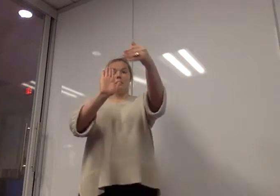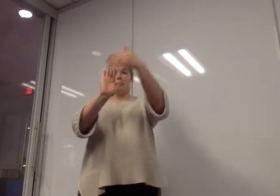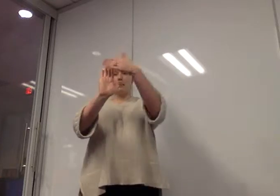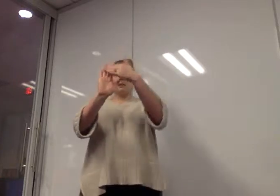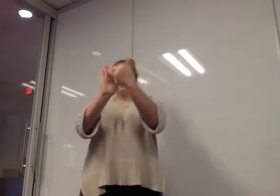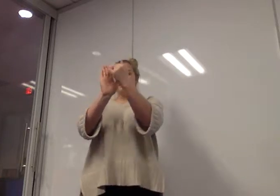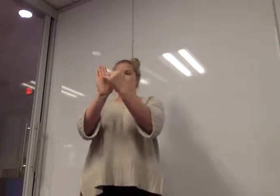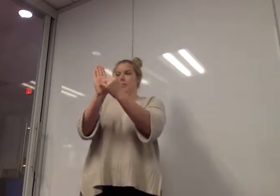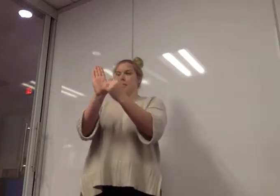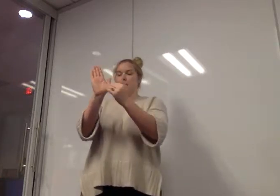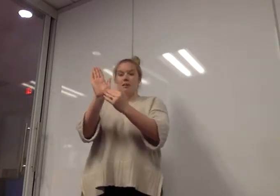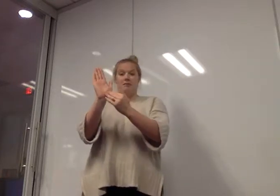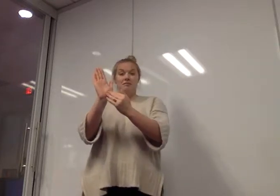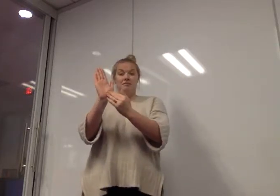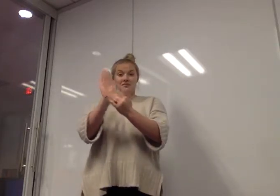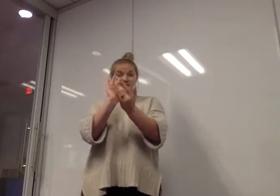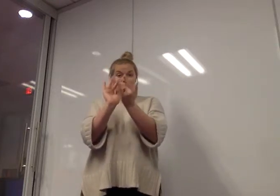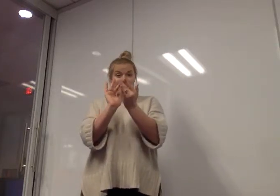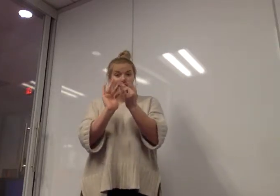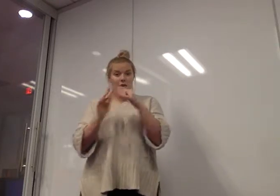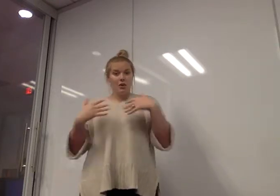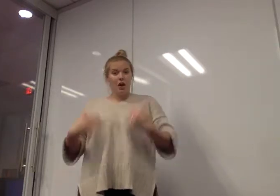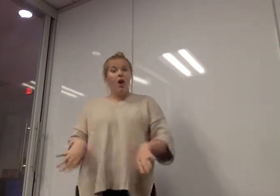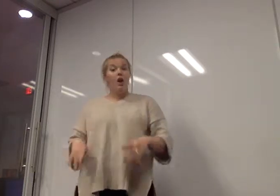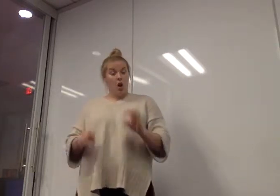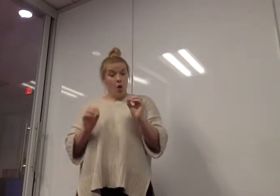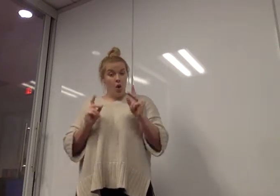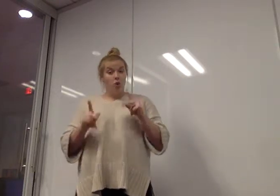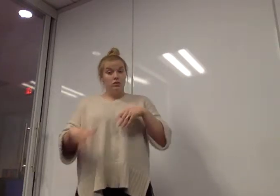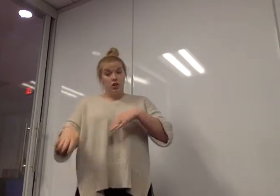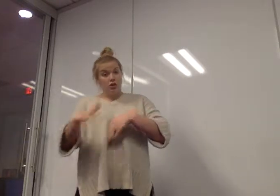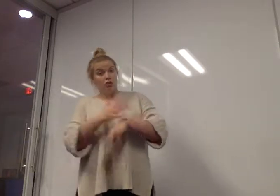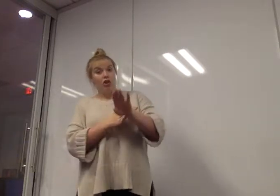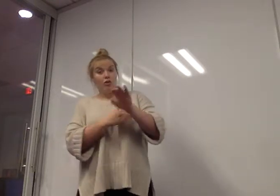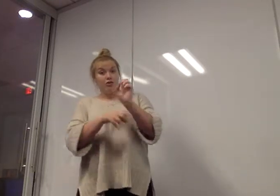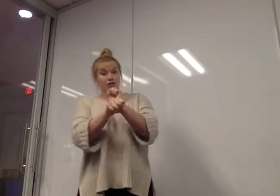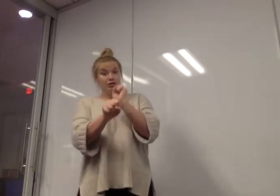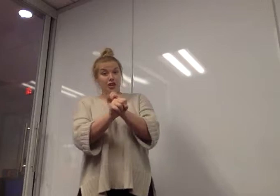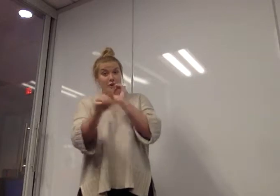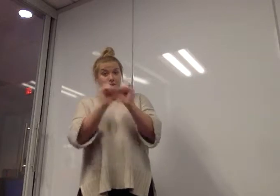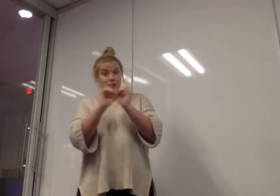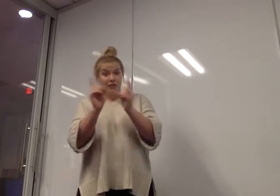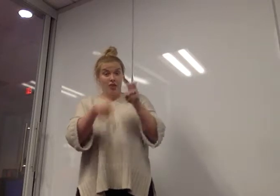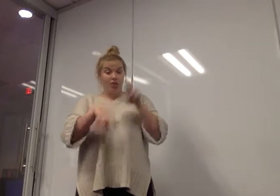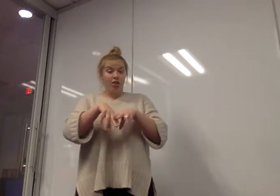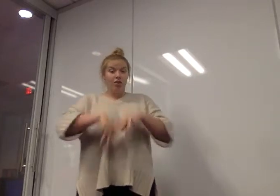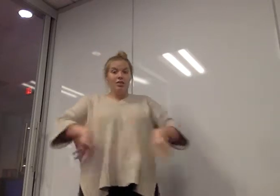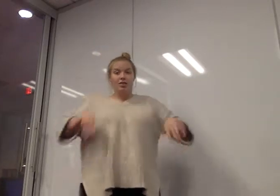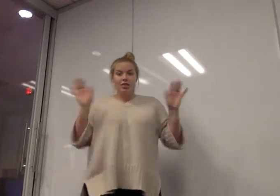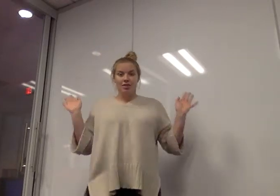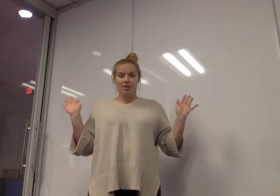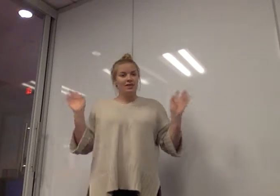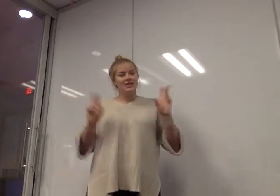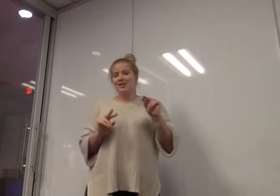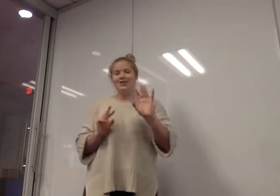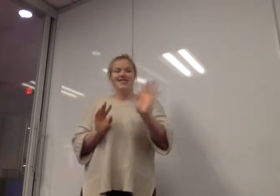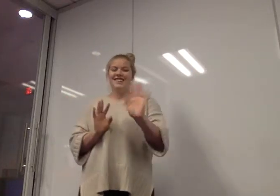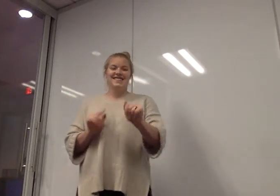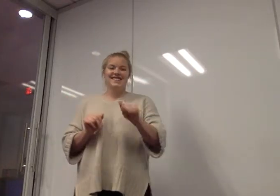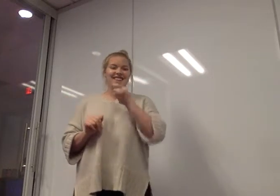say, okay, so this is what you do when you go in for the job interview, right? So we were, of course, horrified and said, oh my God,